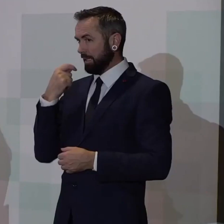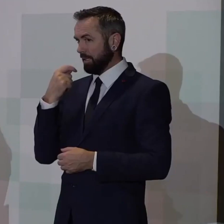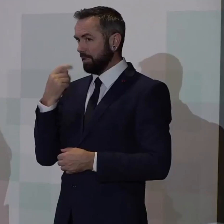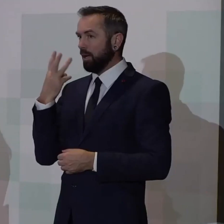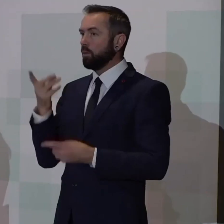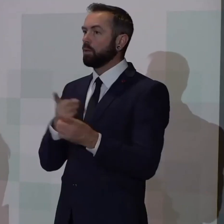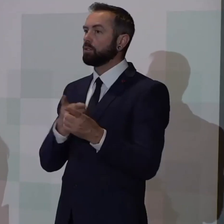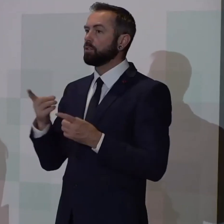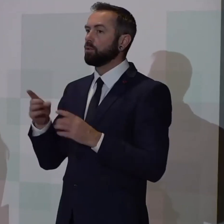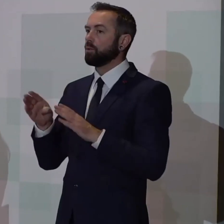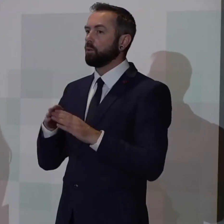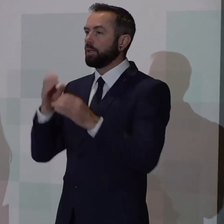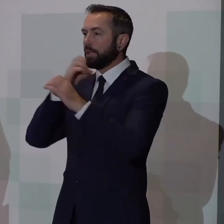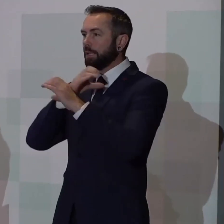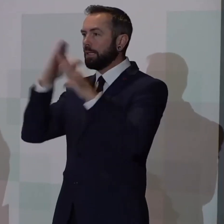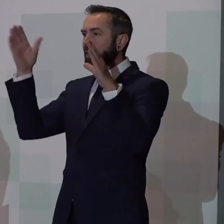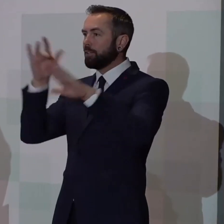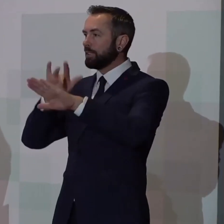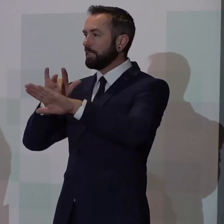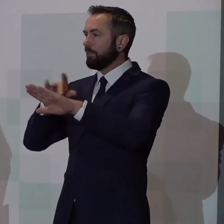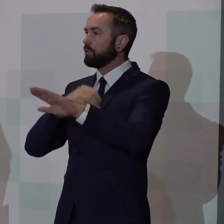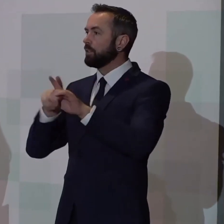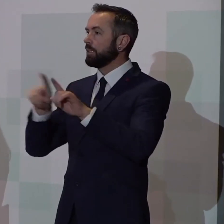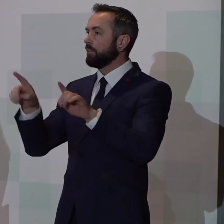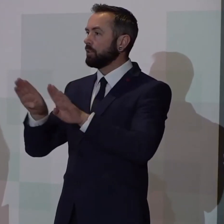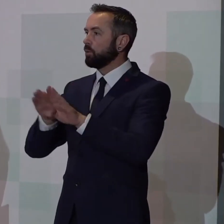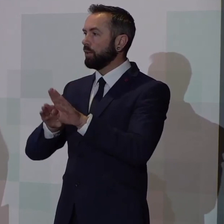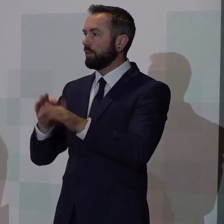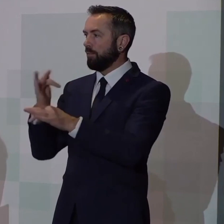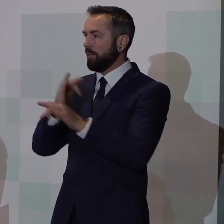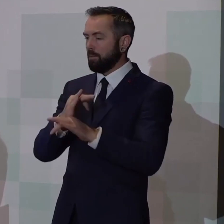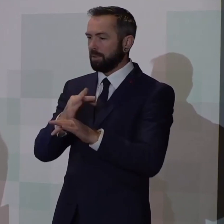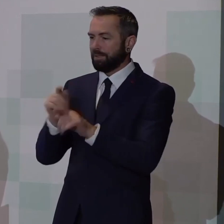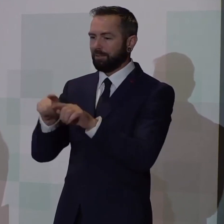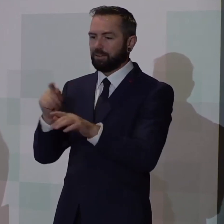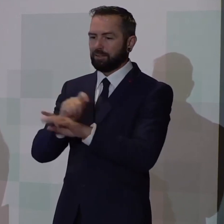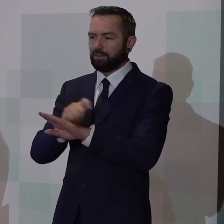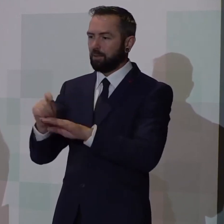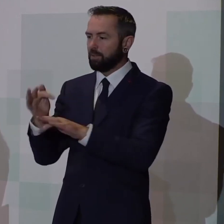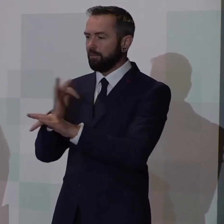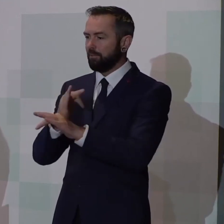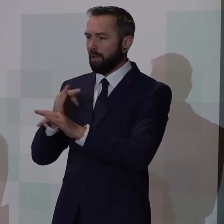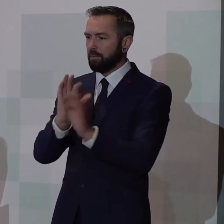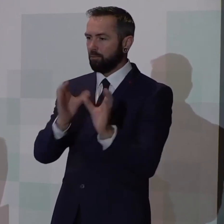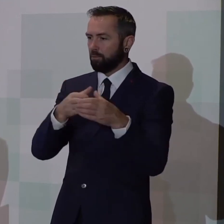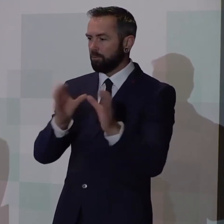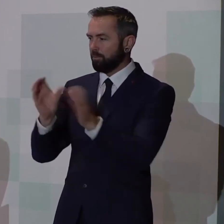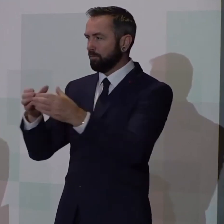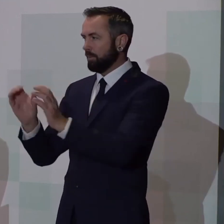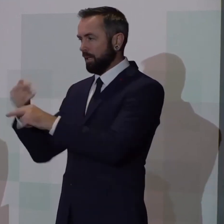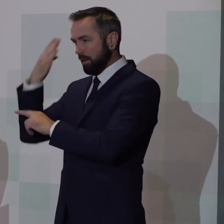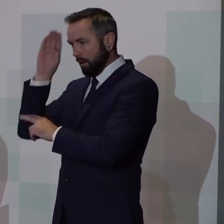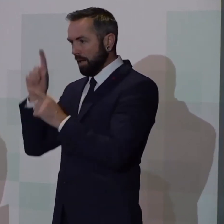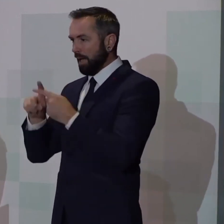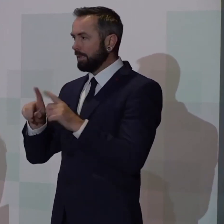do this with clear sensitivity to the differences between families and the different types of families in Ireland, and indeed, as I said,